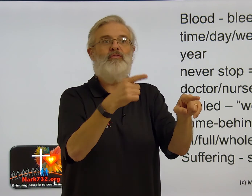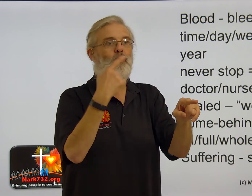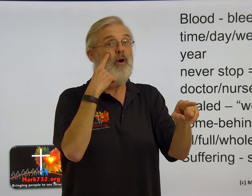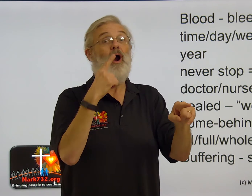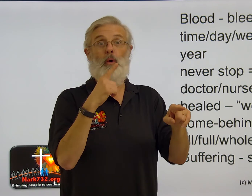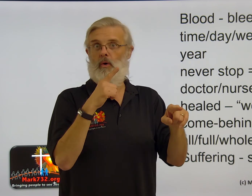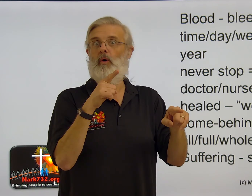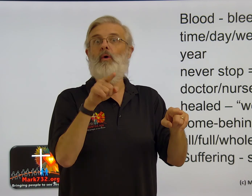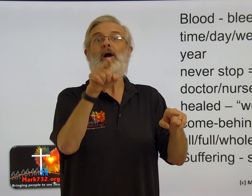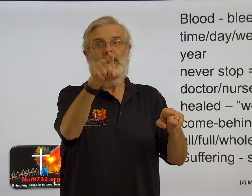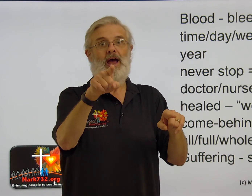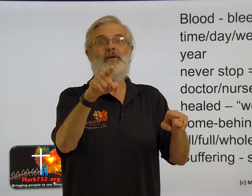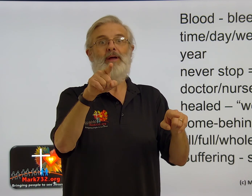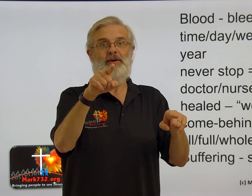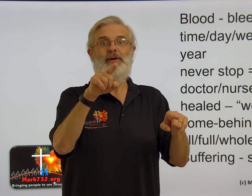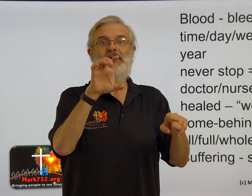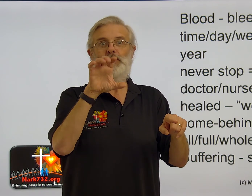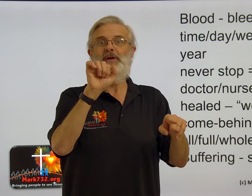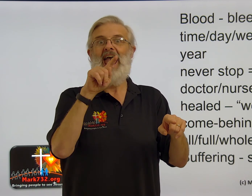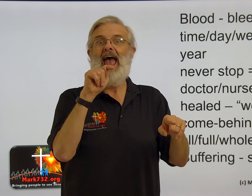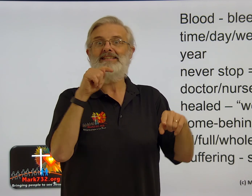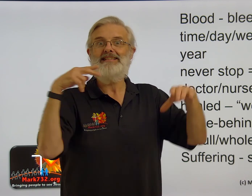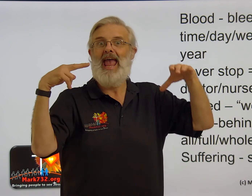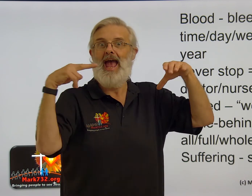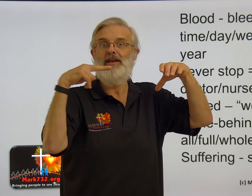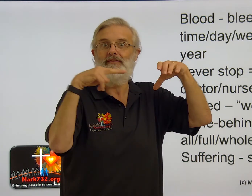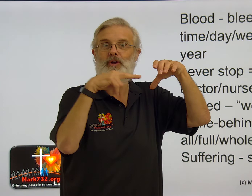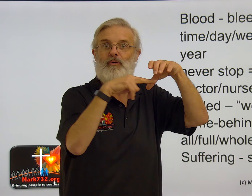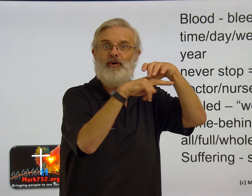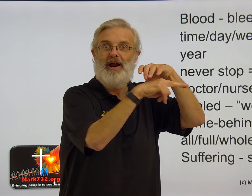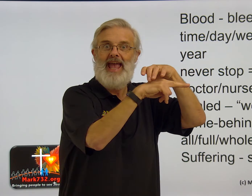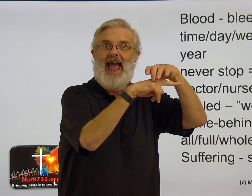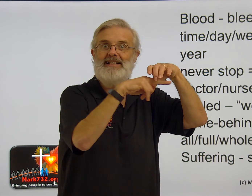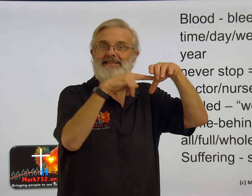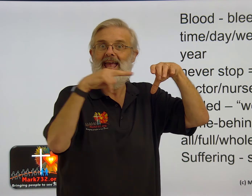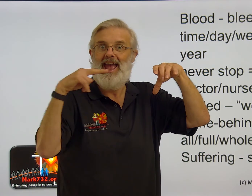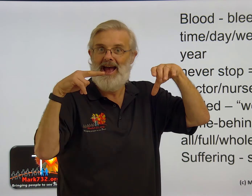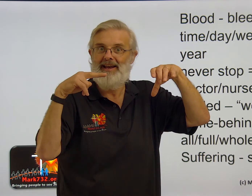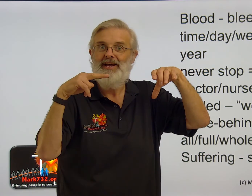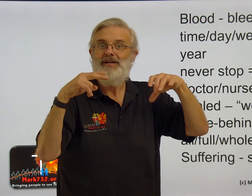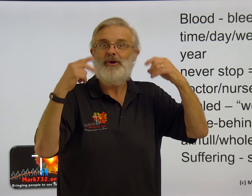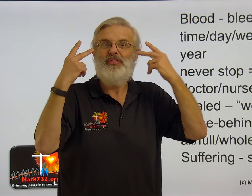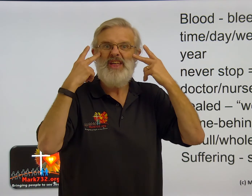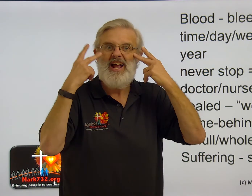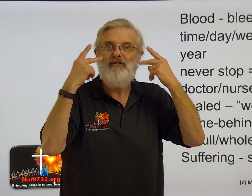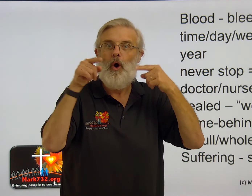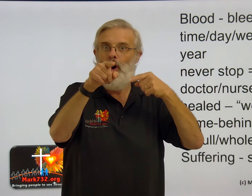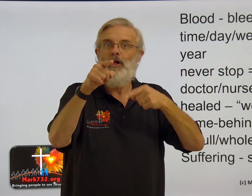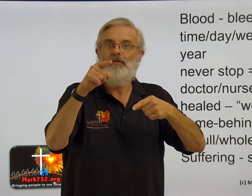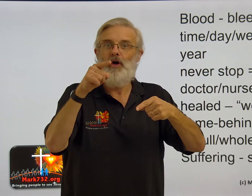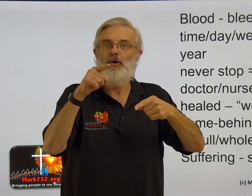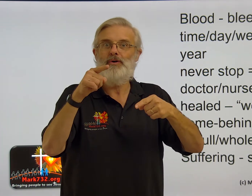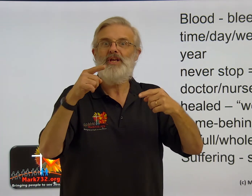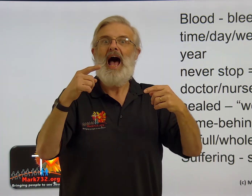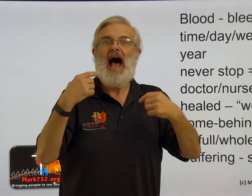for, and we could do CAT scan, you have to go for a CAT scan. So think of all of those